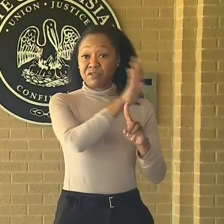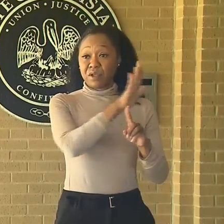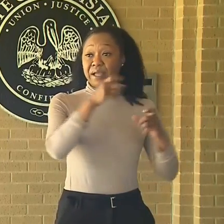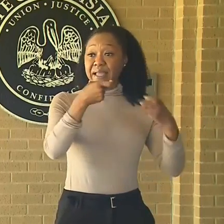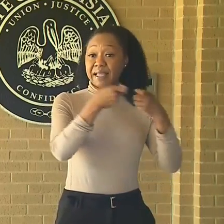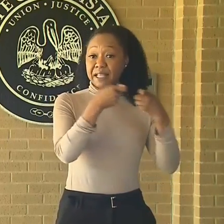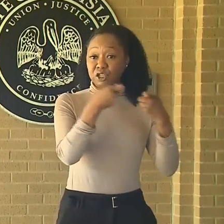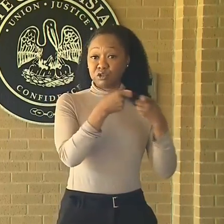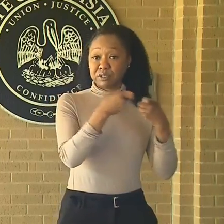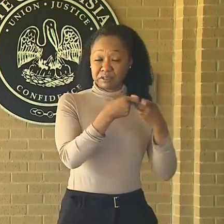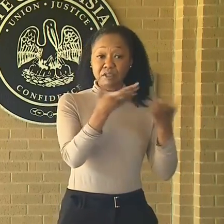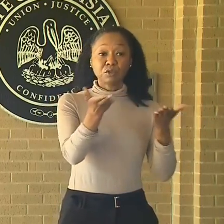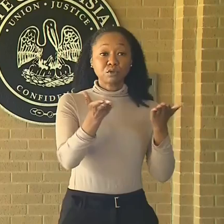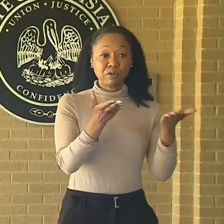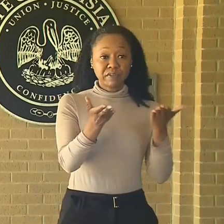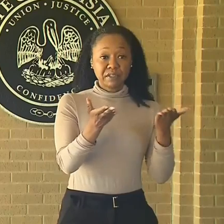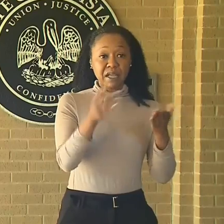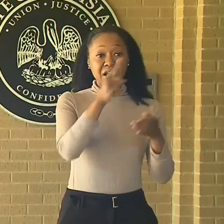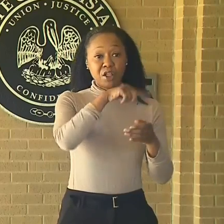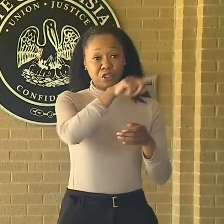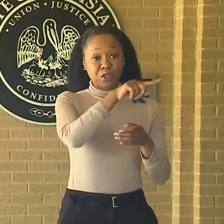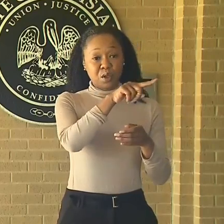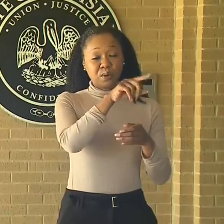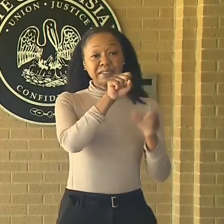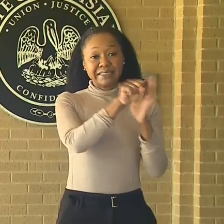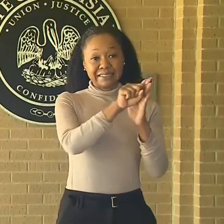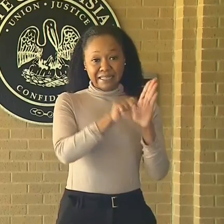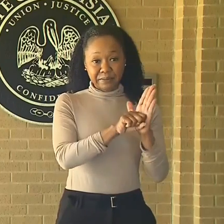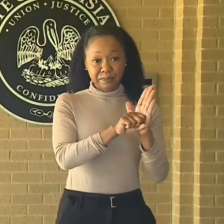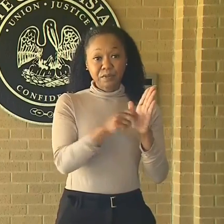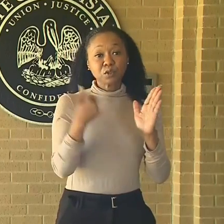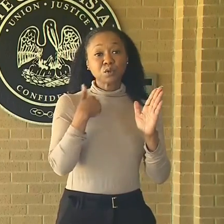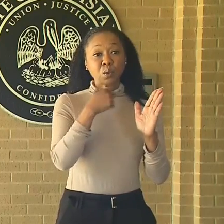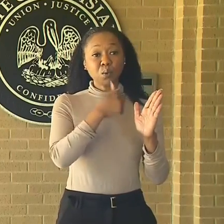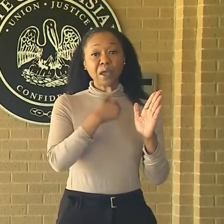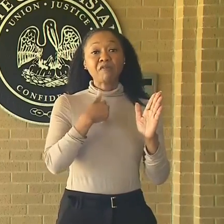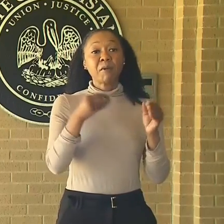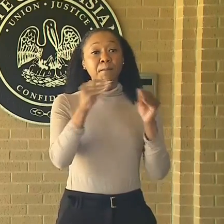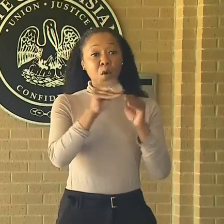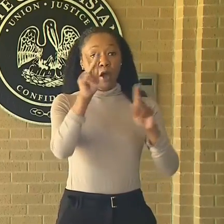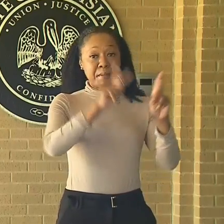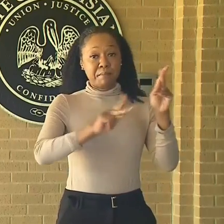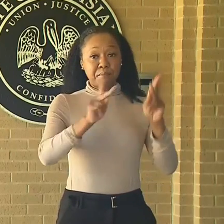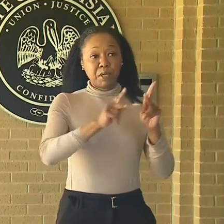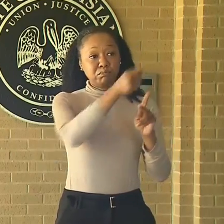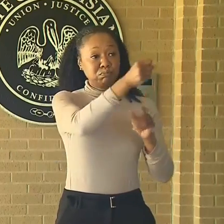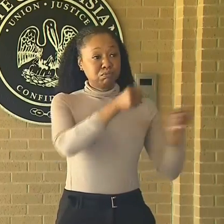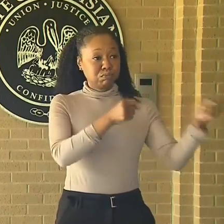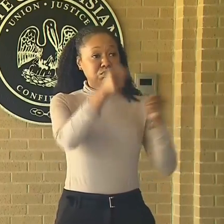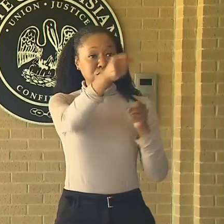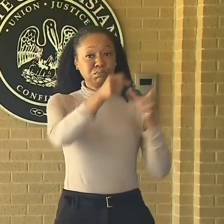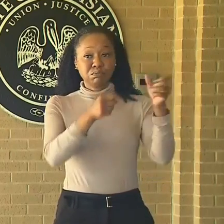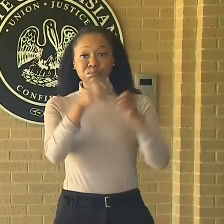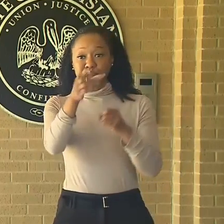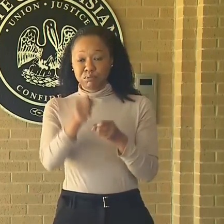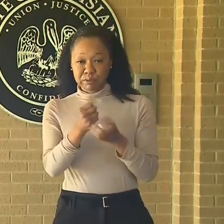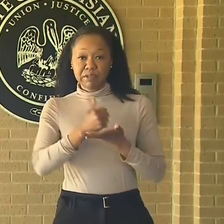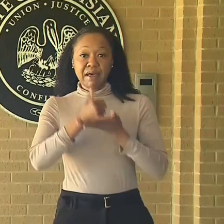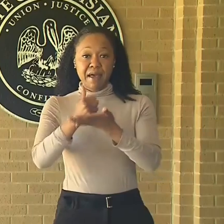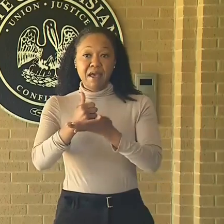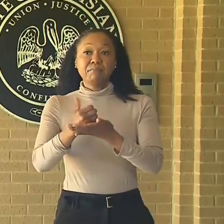electricity services in those states. So we're going to be bringing in more people to assist with the restoration